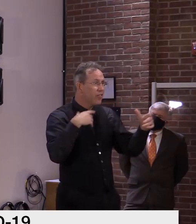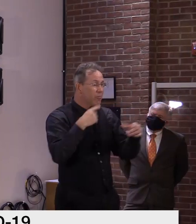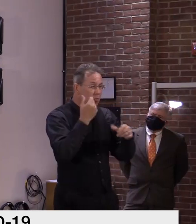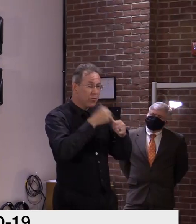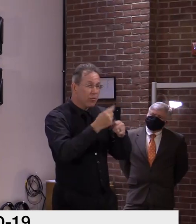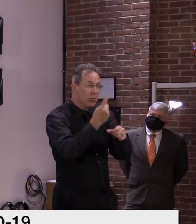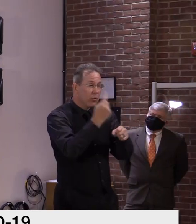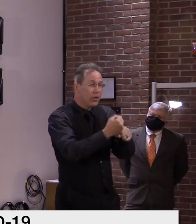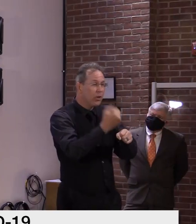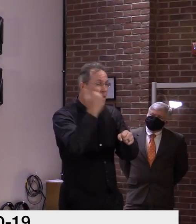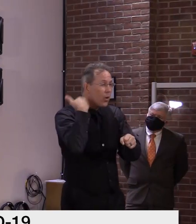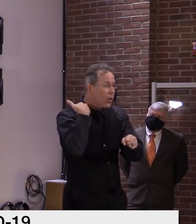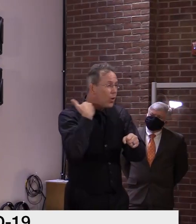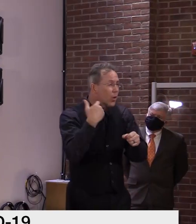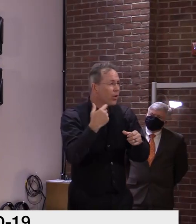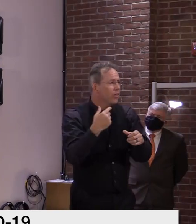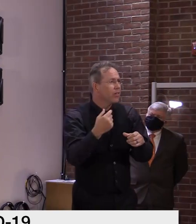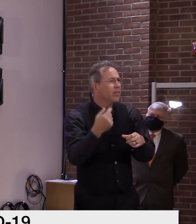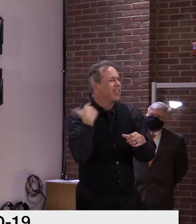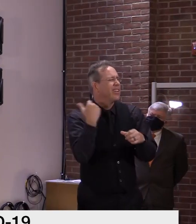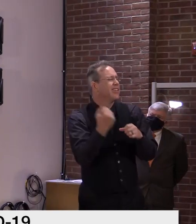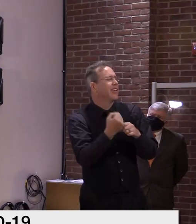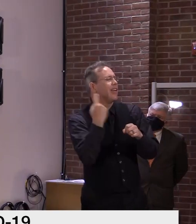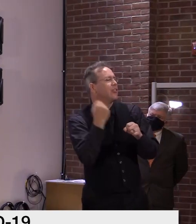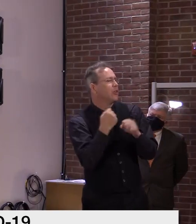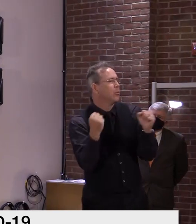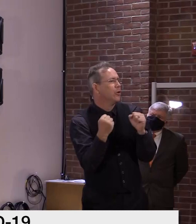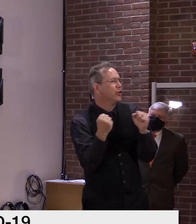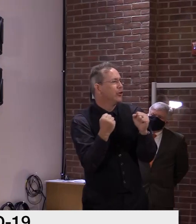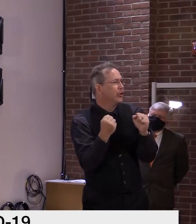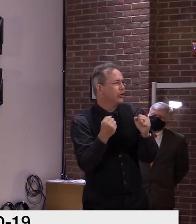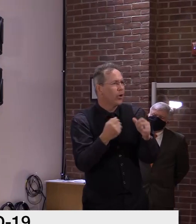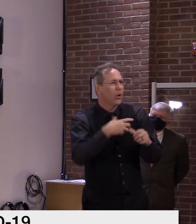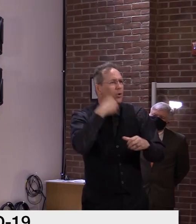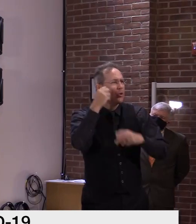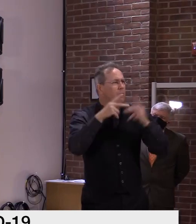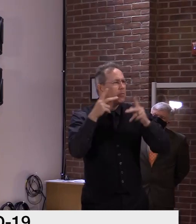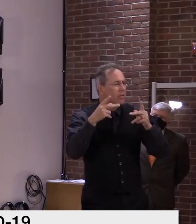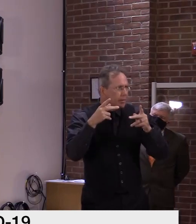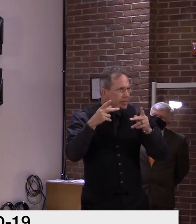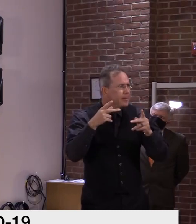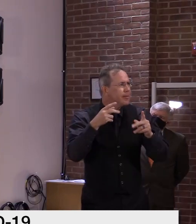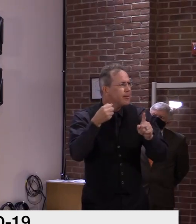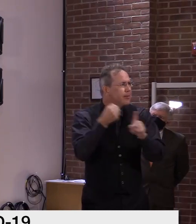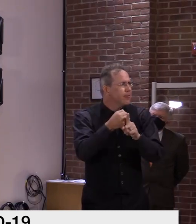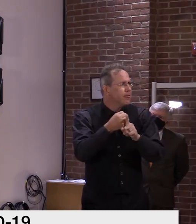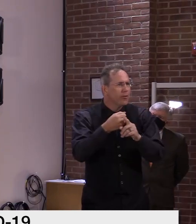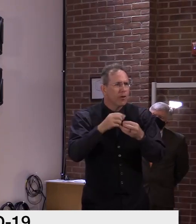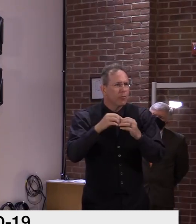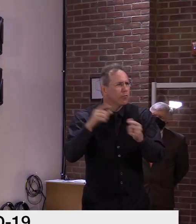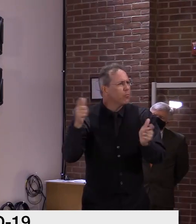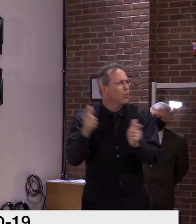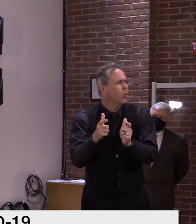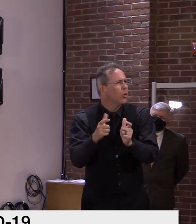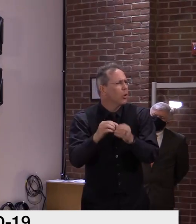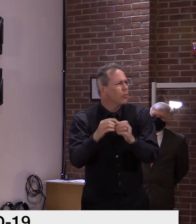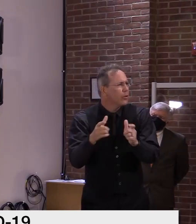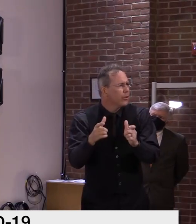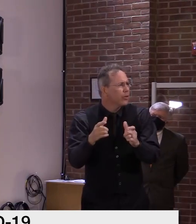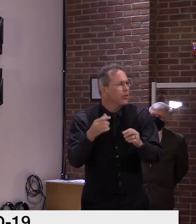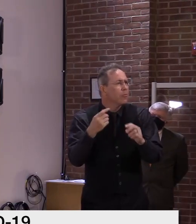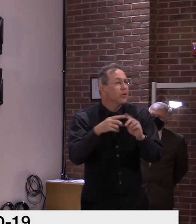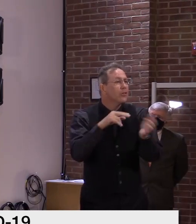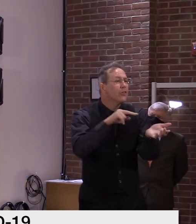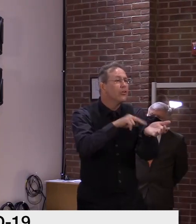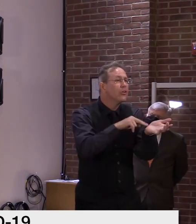were there as many, from a cultural standpoint, residing in long-term care facilities, partly because of age, partly because of a